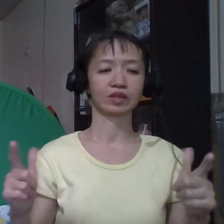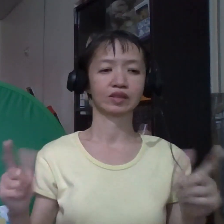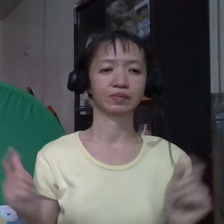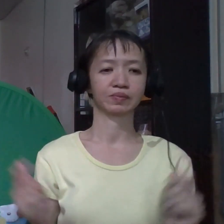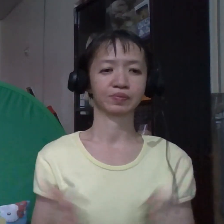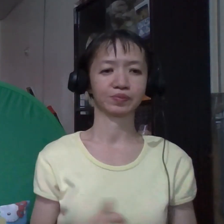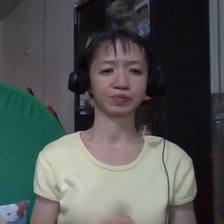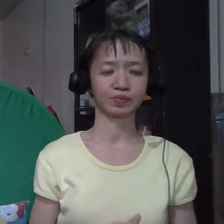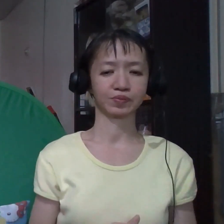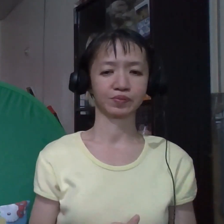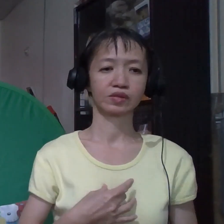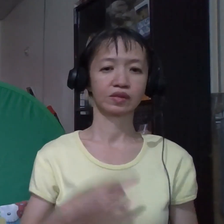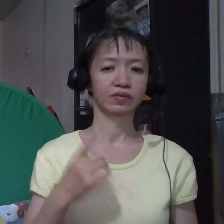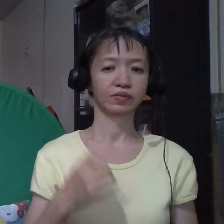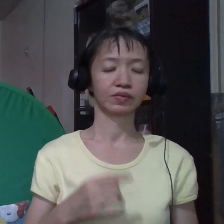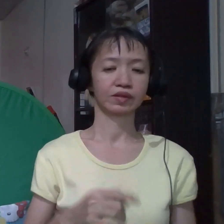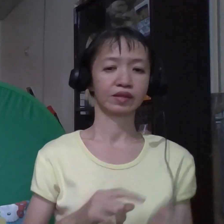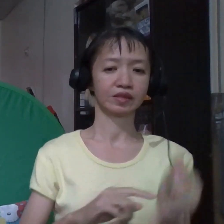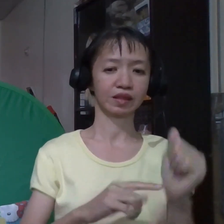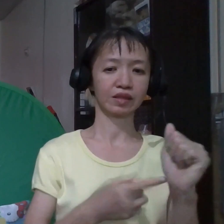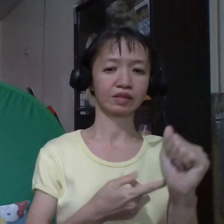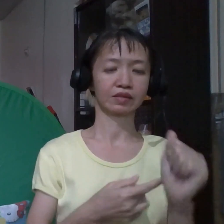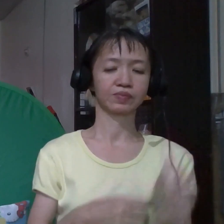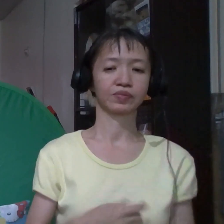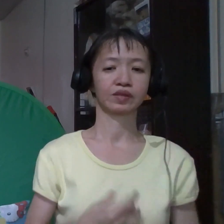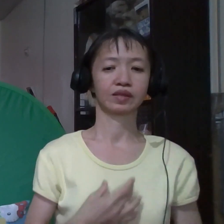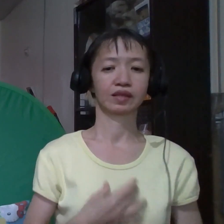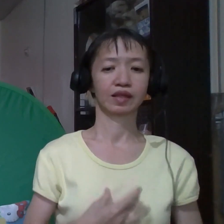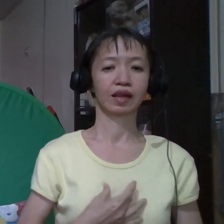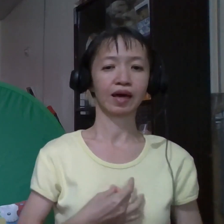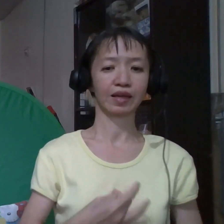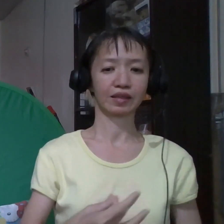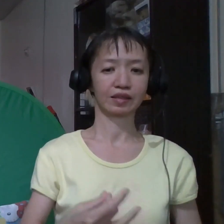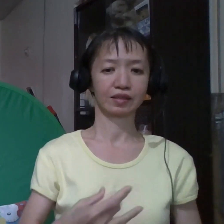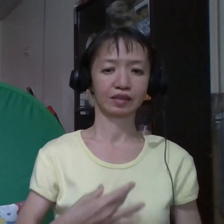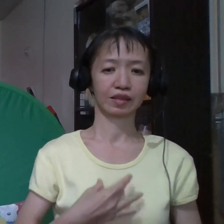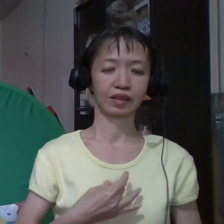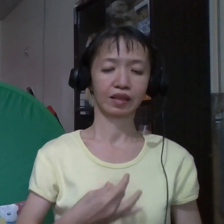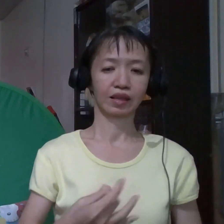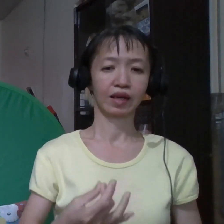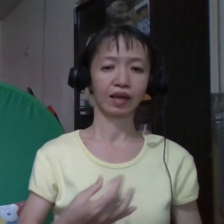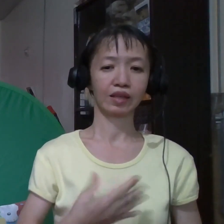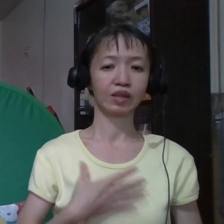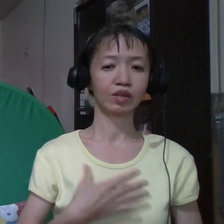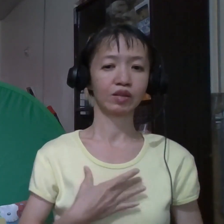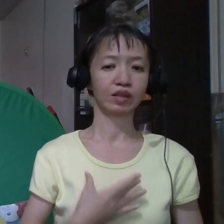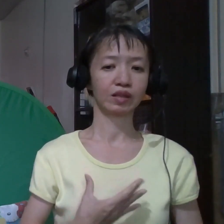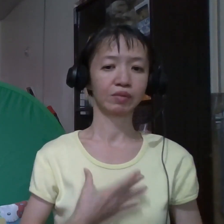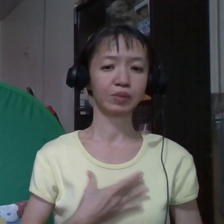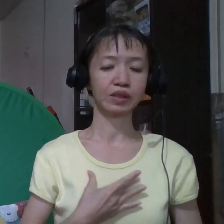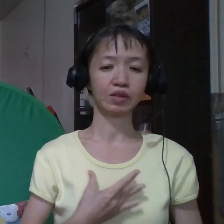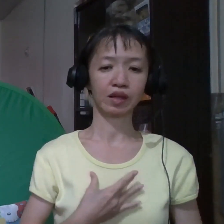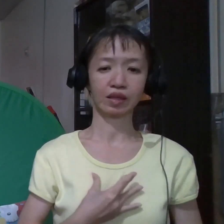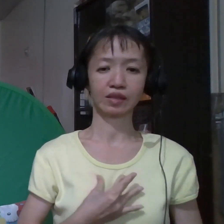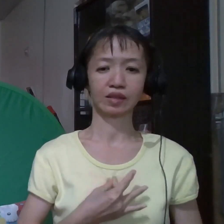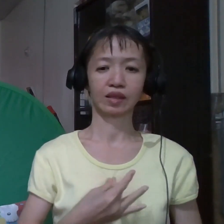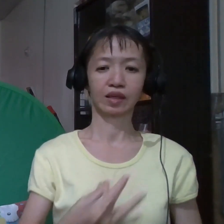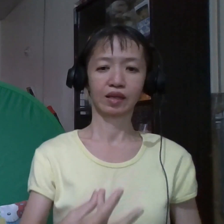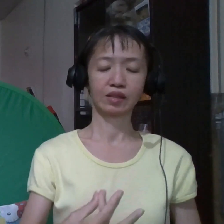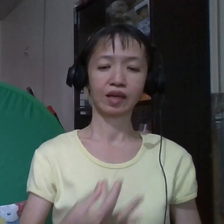Language. Let's start. Like. Like you're putting your heart and getting